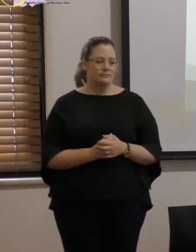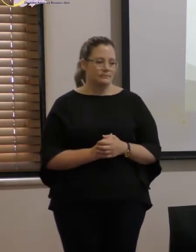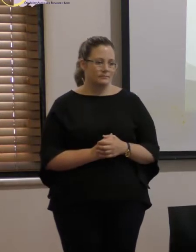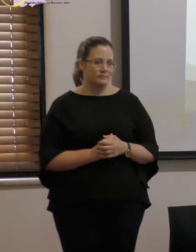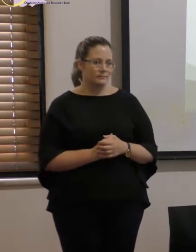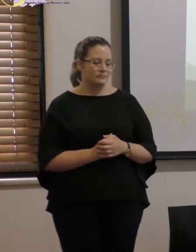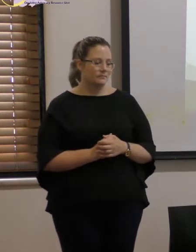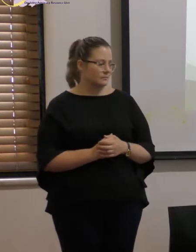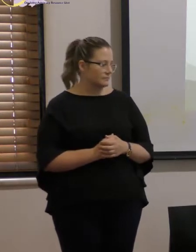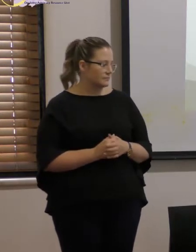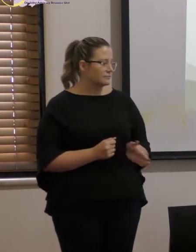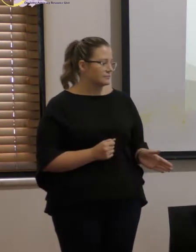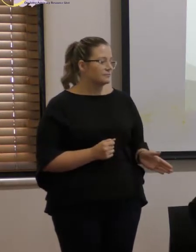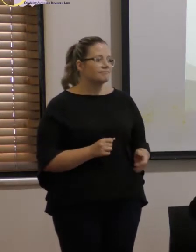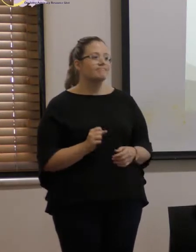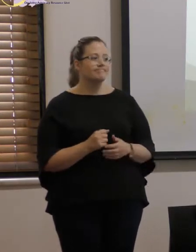is articulated in